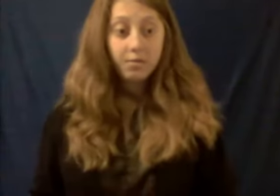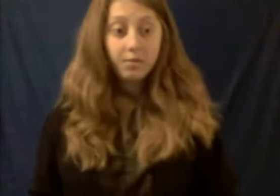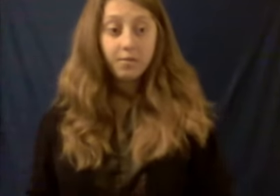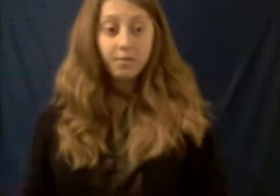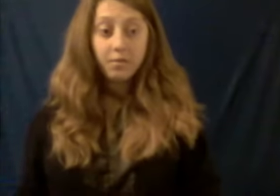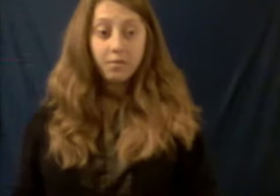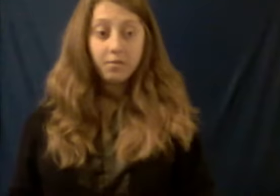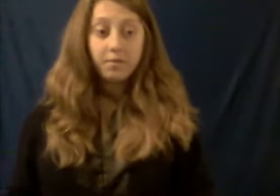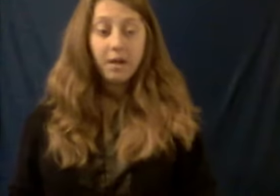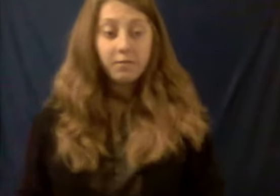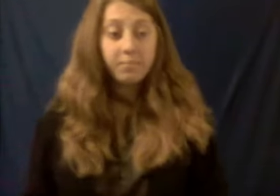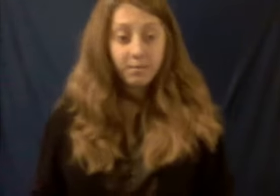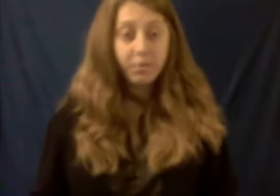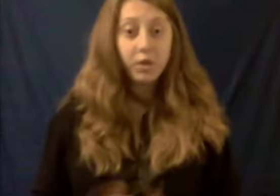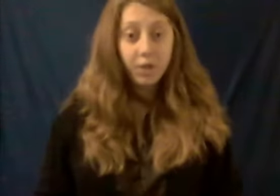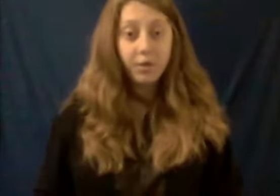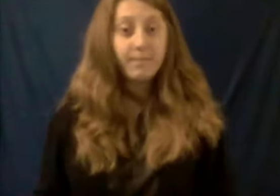There's 5 people, including me.